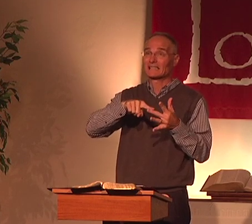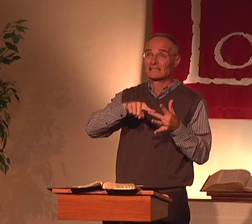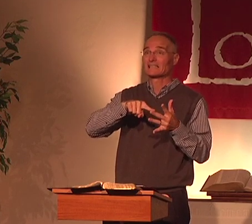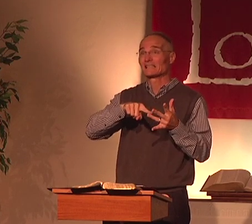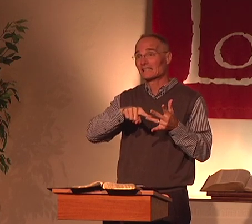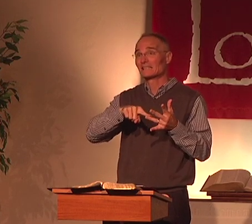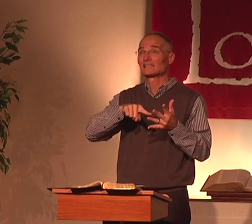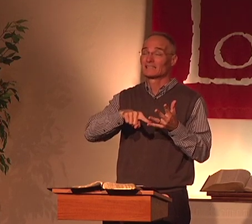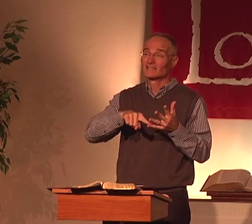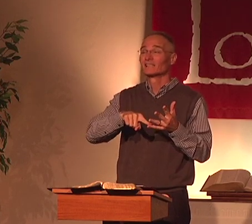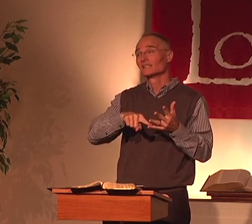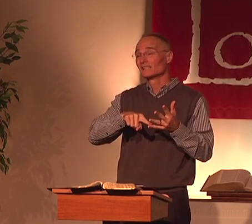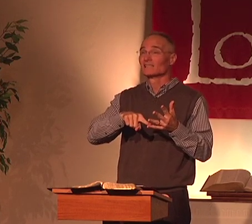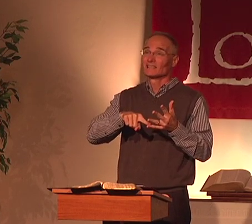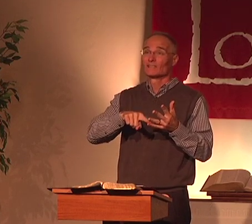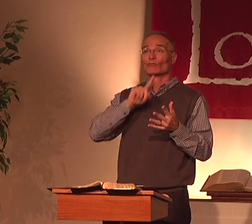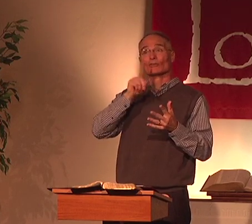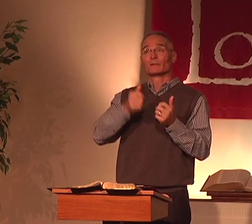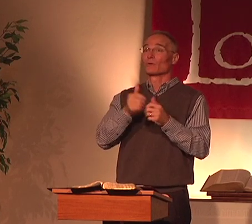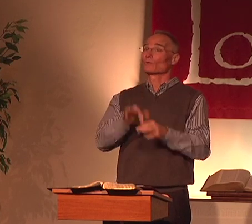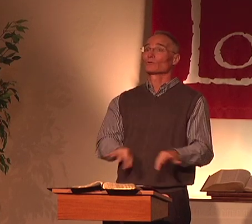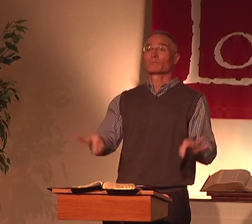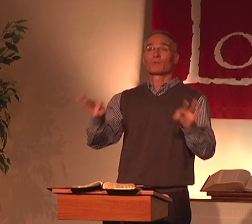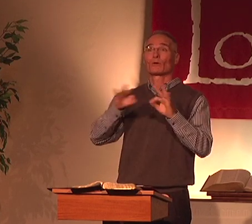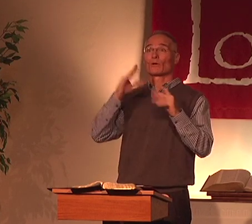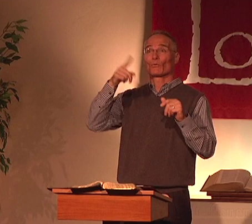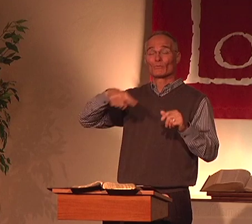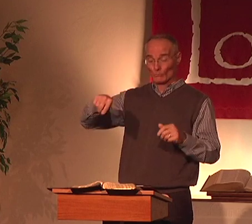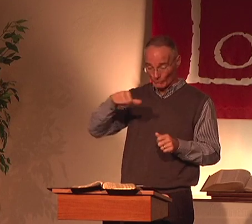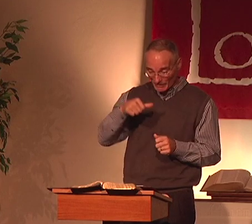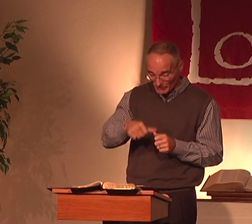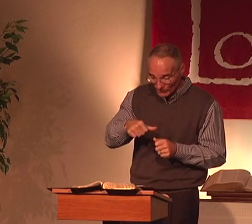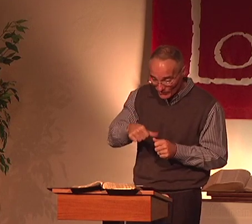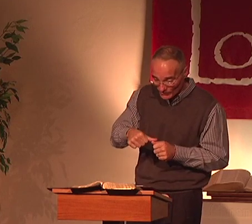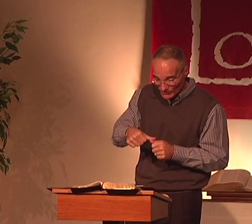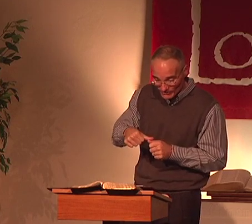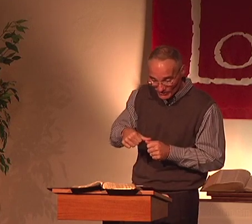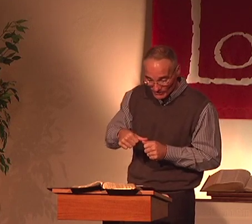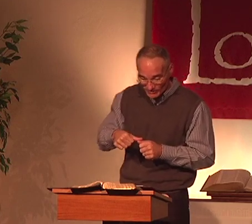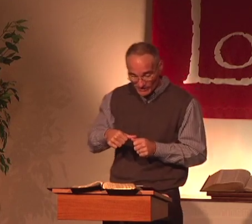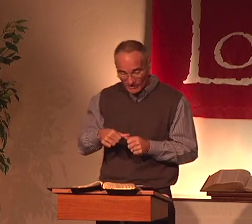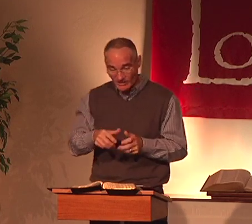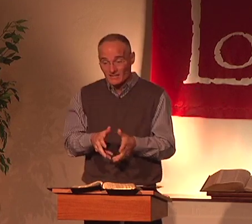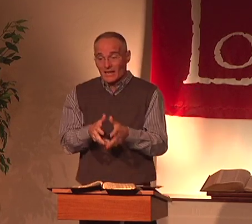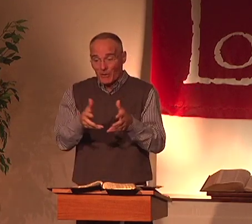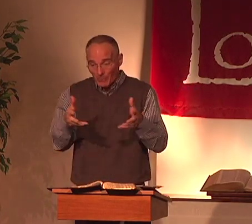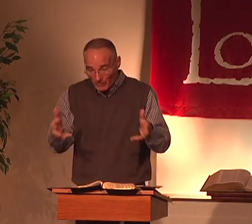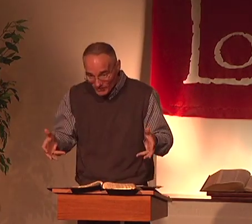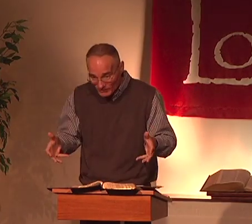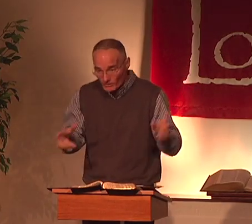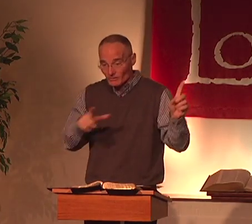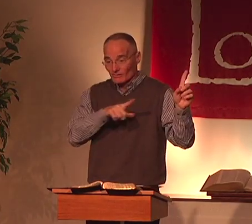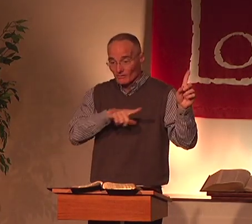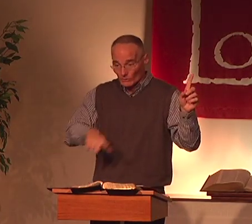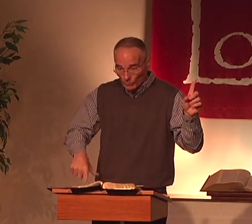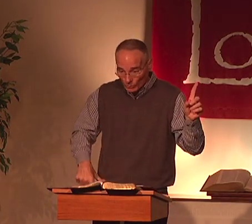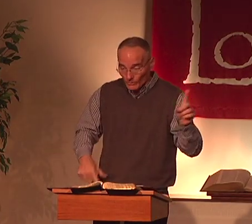Different Things About what We studied But really Most importantly I hope You remember Just how